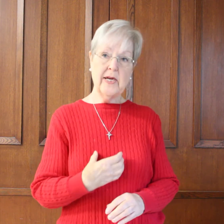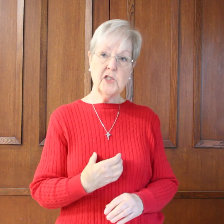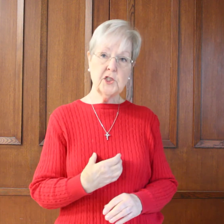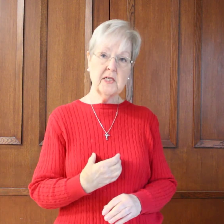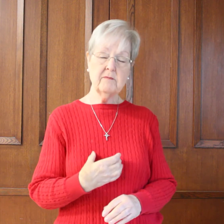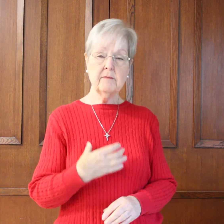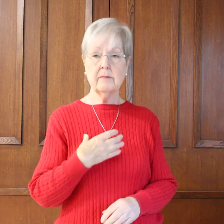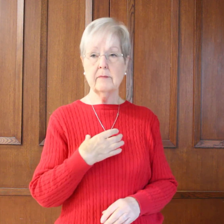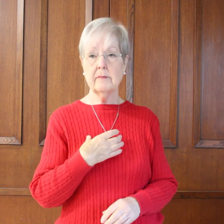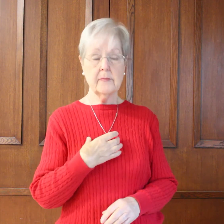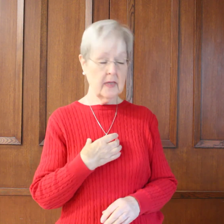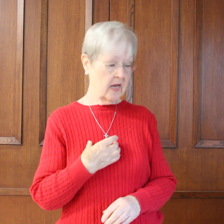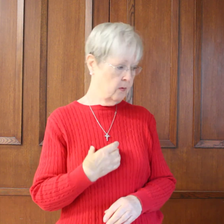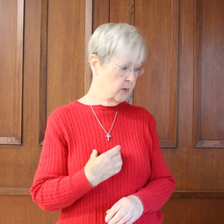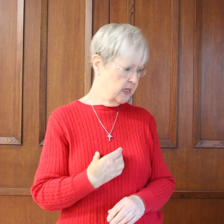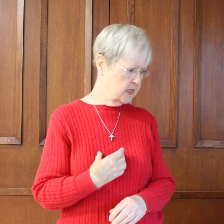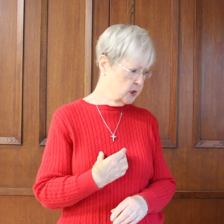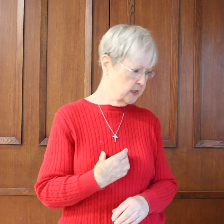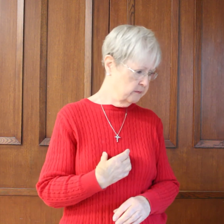Wish. I wish.